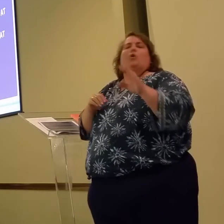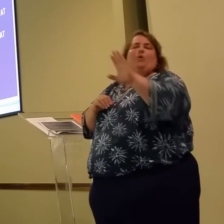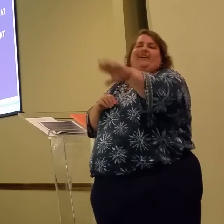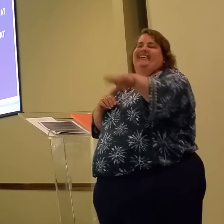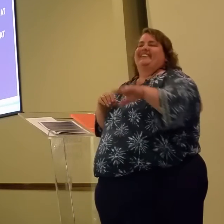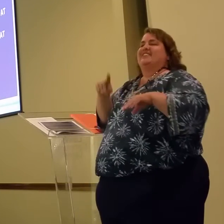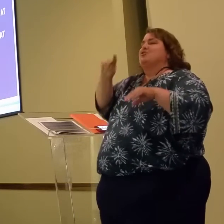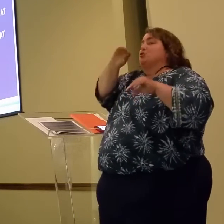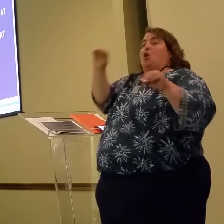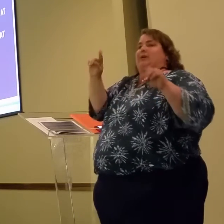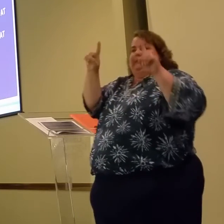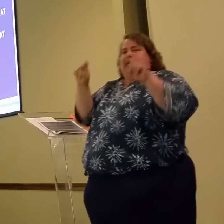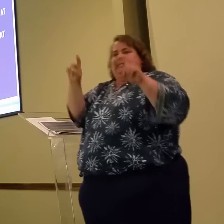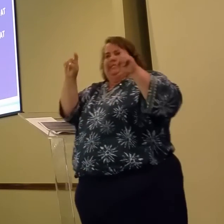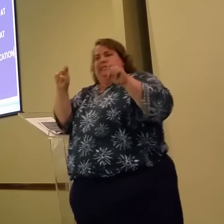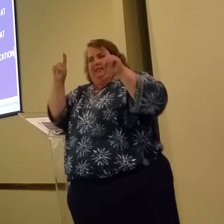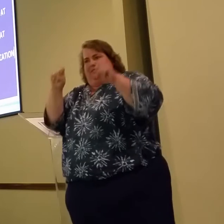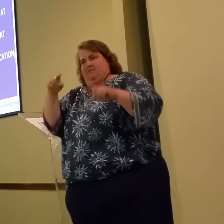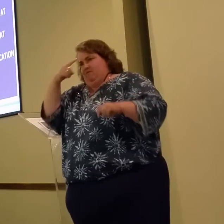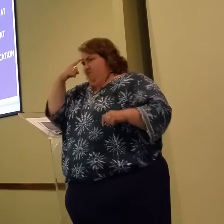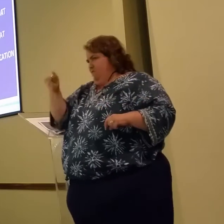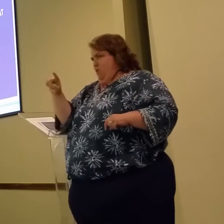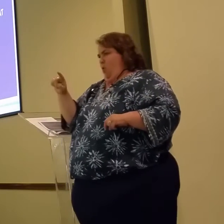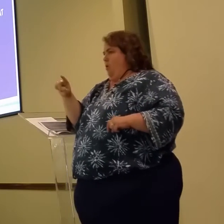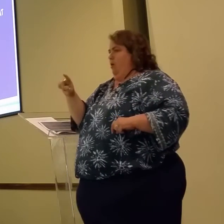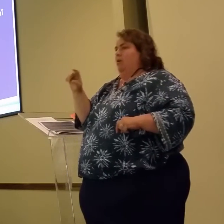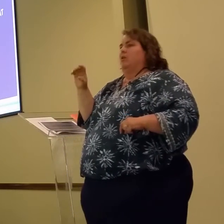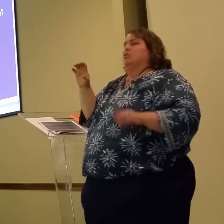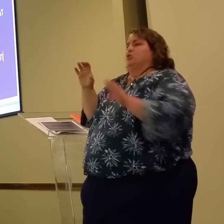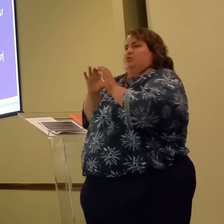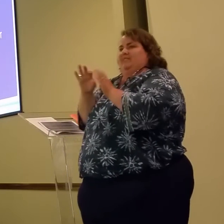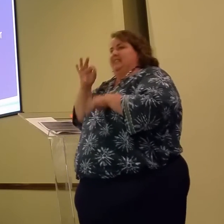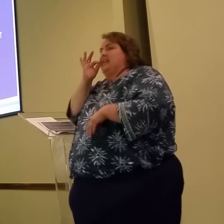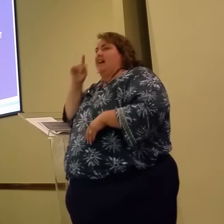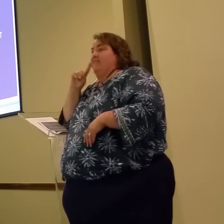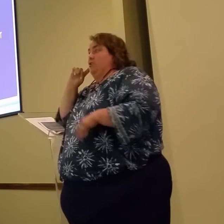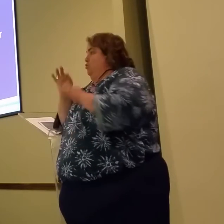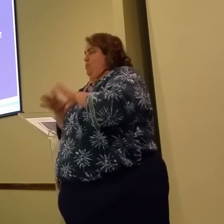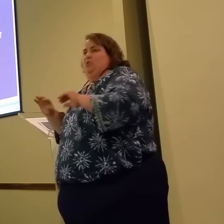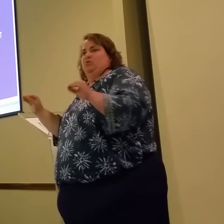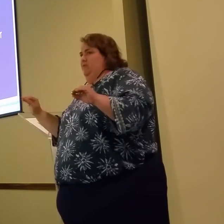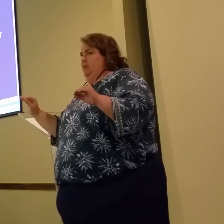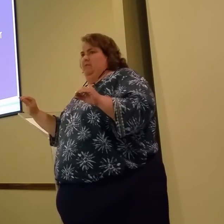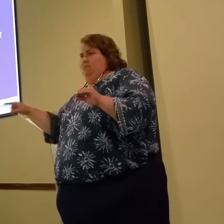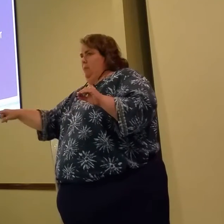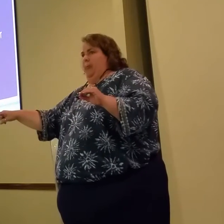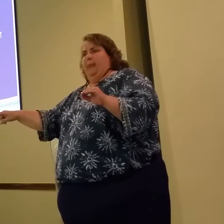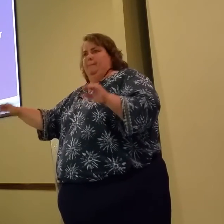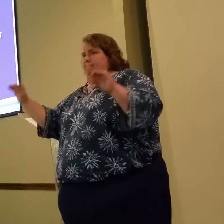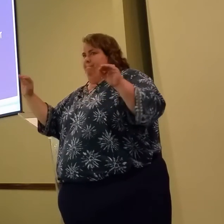There's no certification, there's no test right now for certification of deaf interpreters.